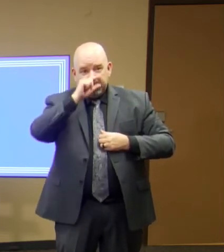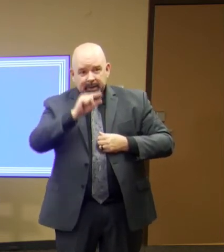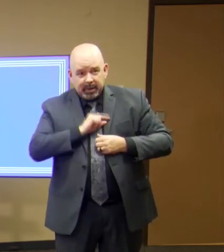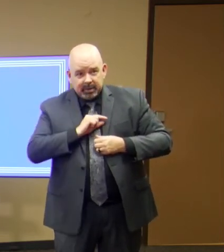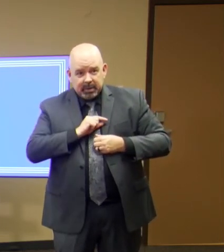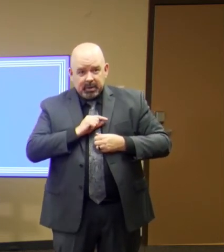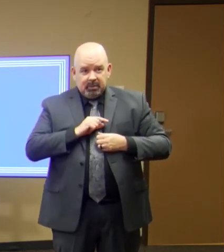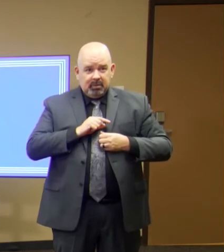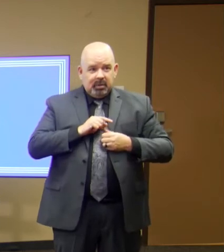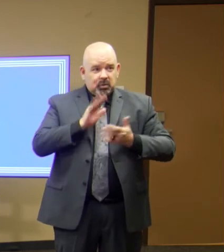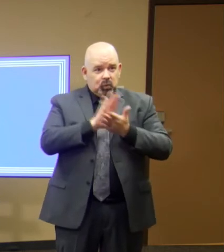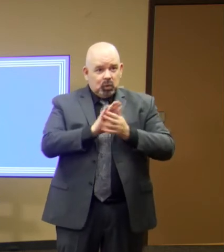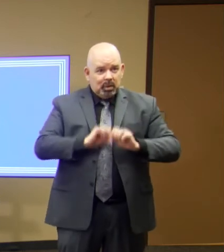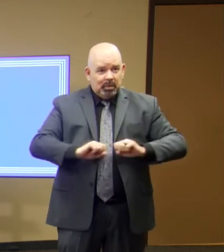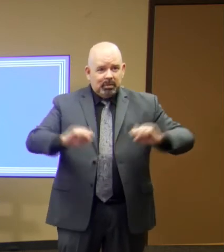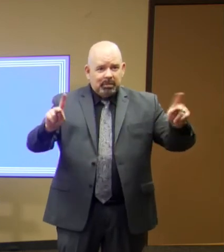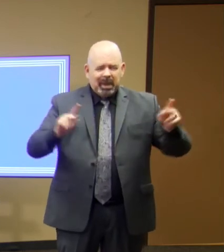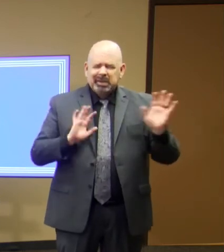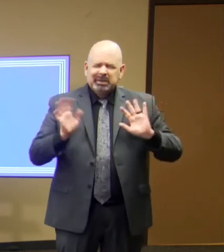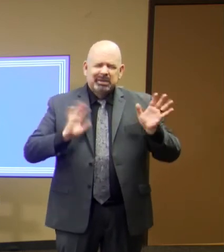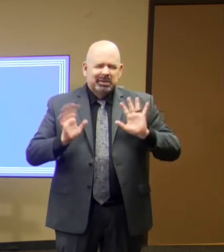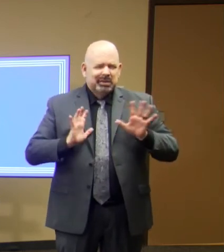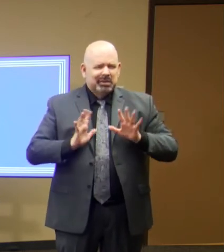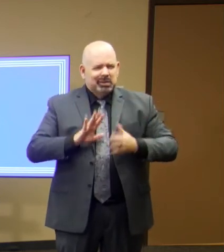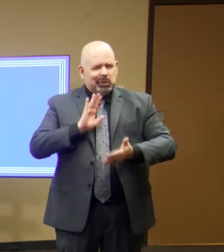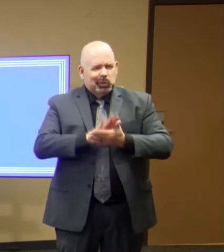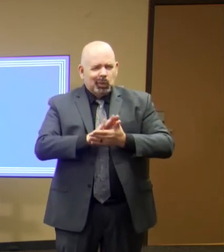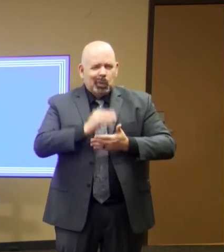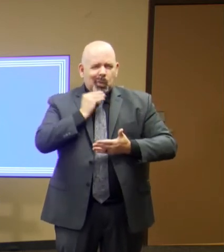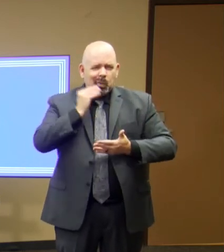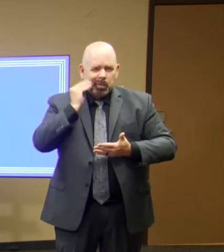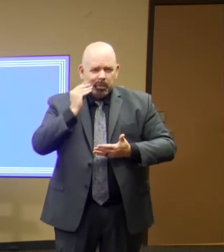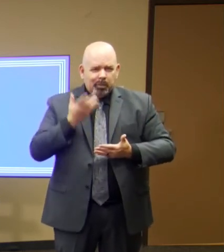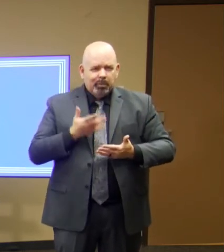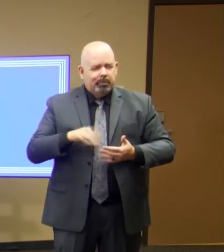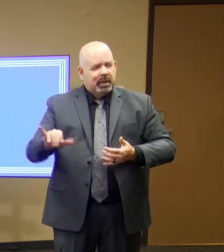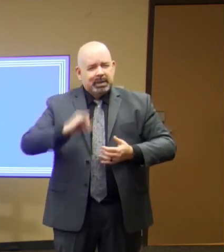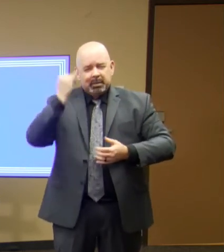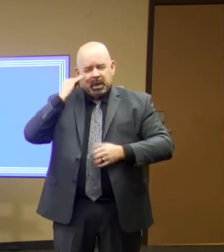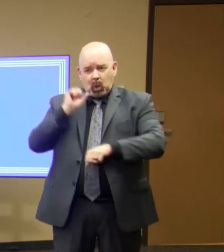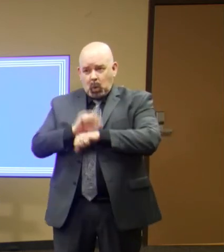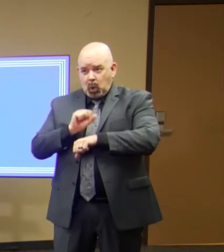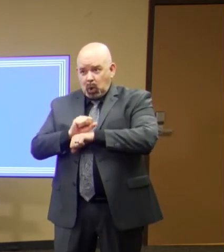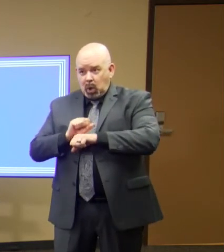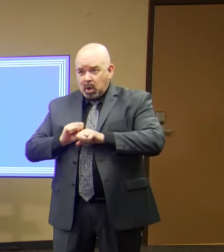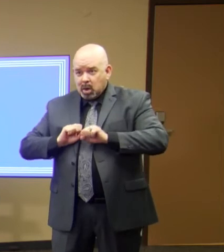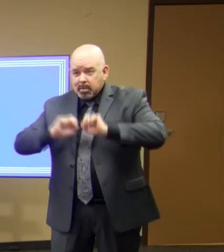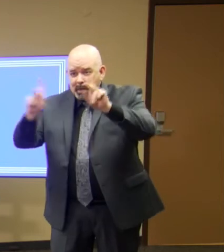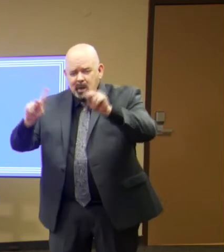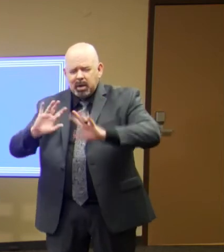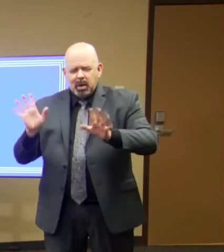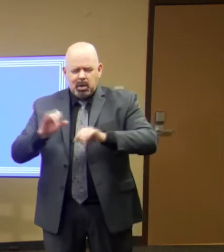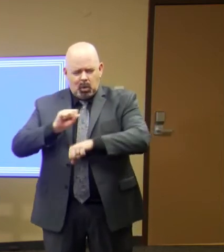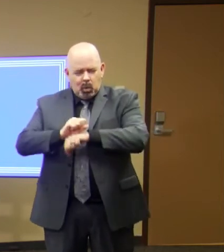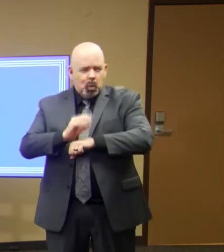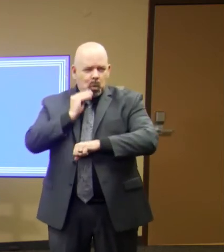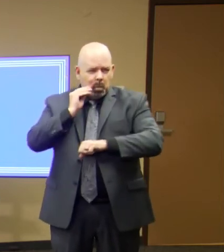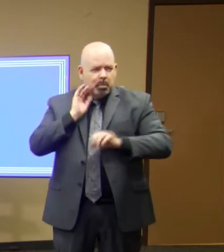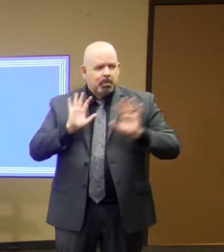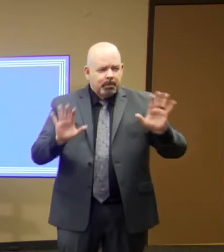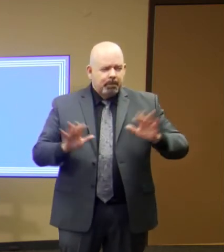important. They point out that time is of the essence and that we cannot afford to wait until we are